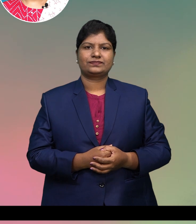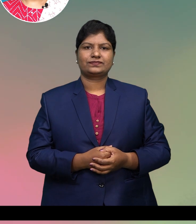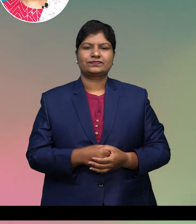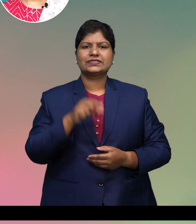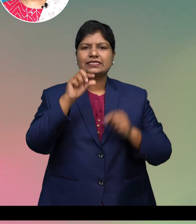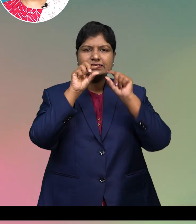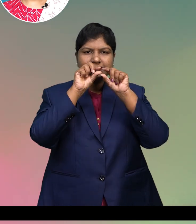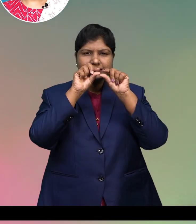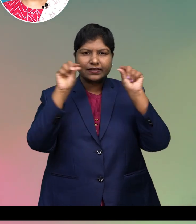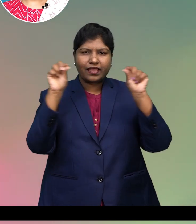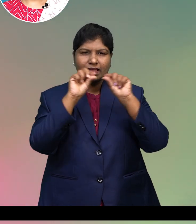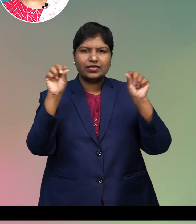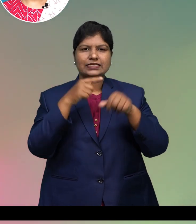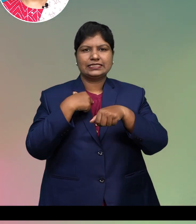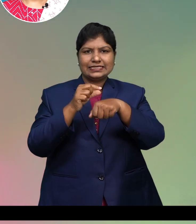thin tissues